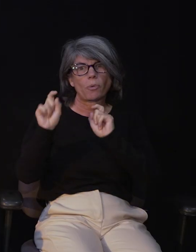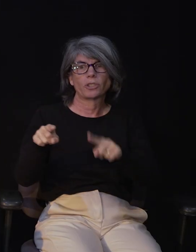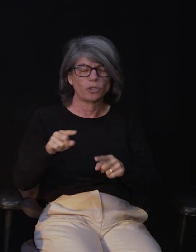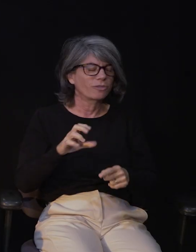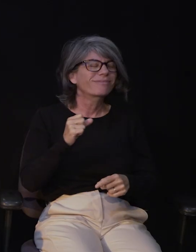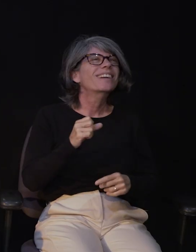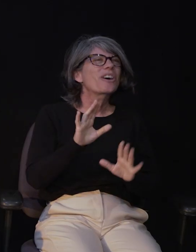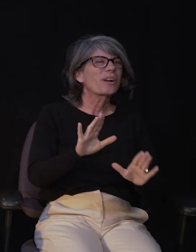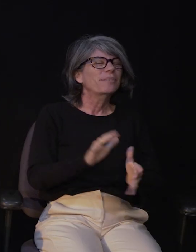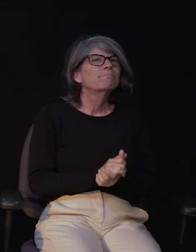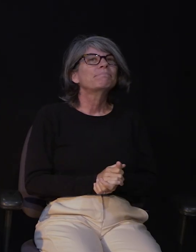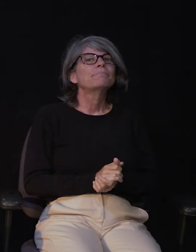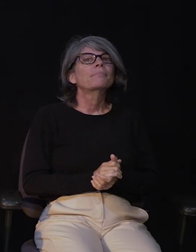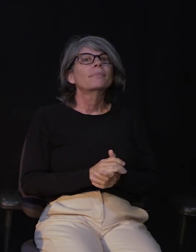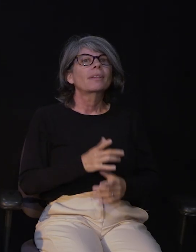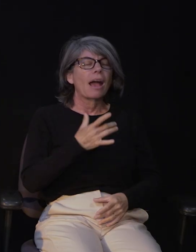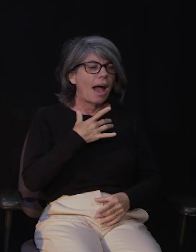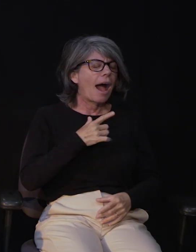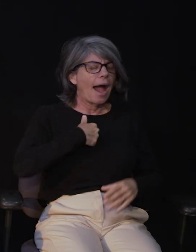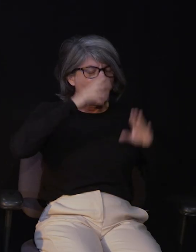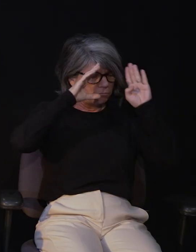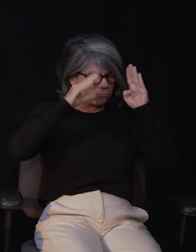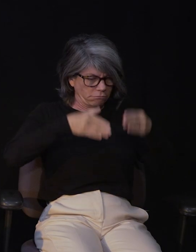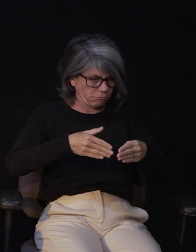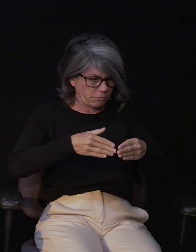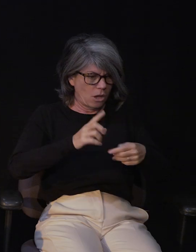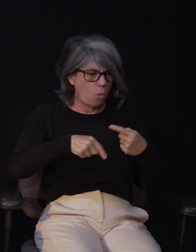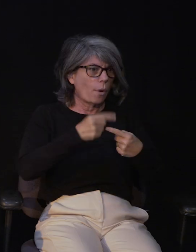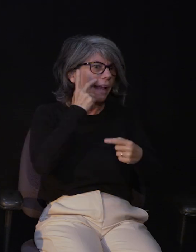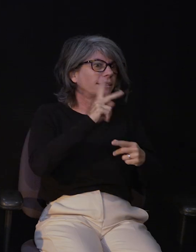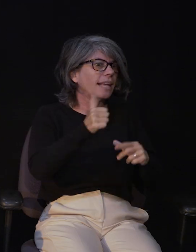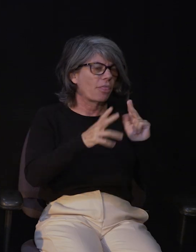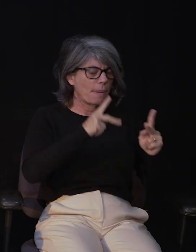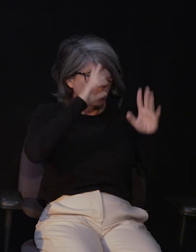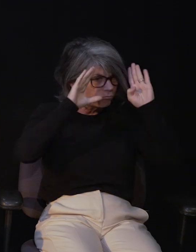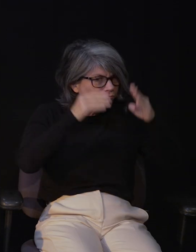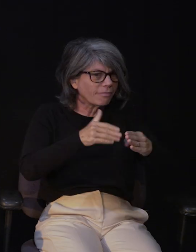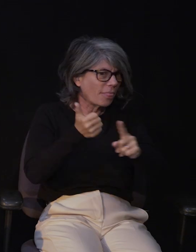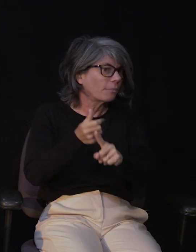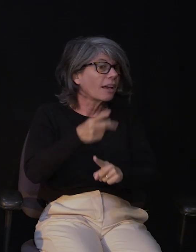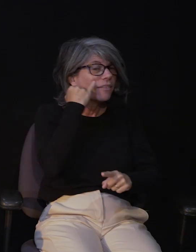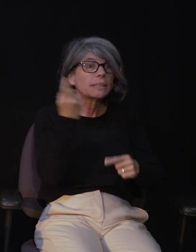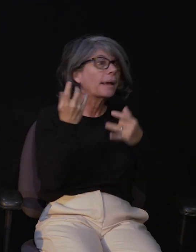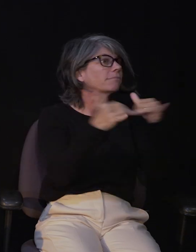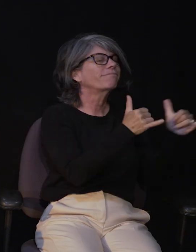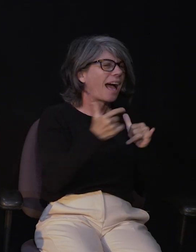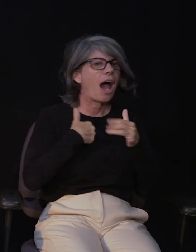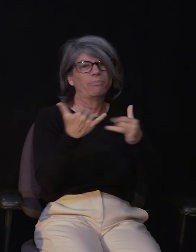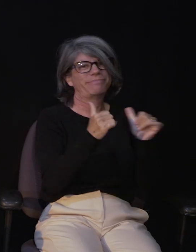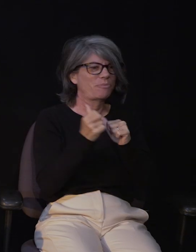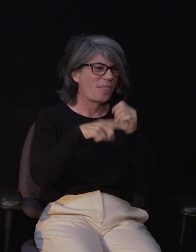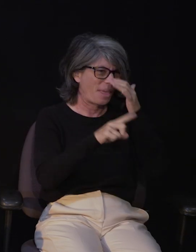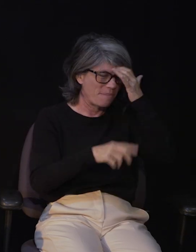get? I lock in when I see other people locking in. If somebody's goofing off, I will goof off with